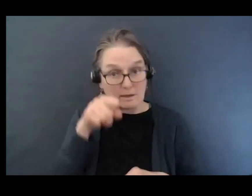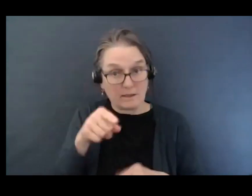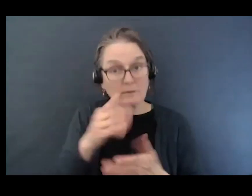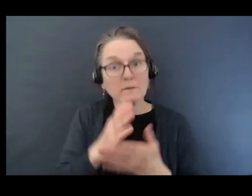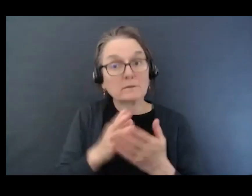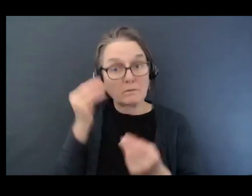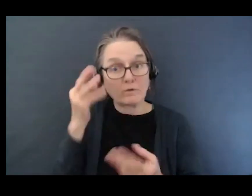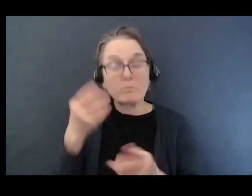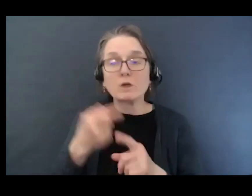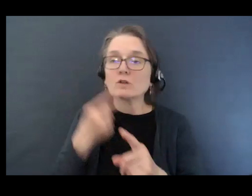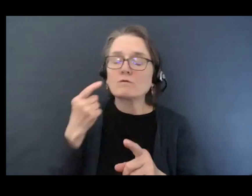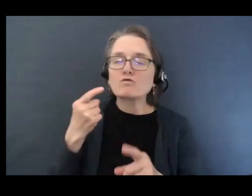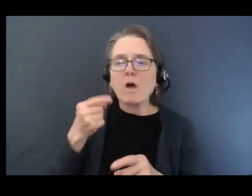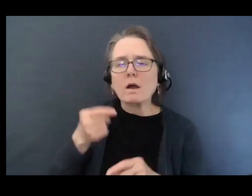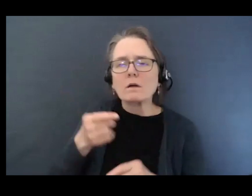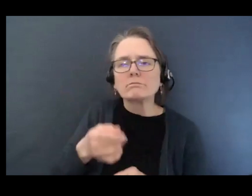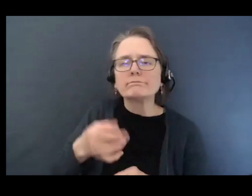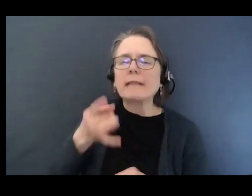also.